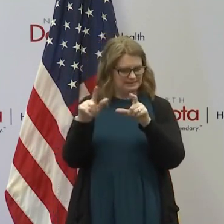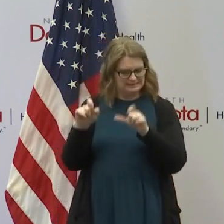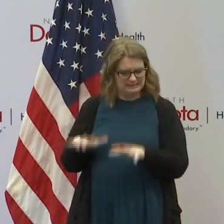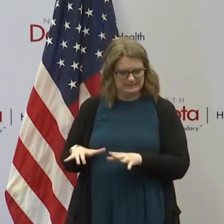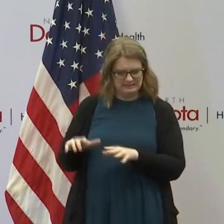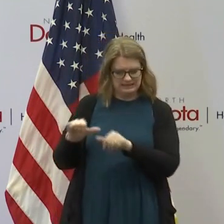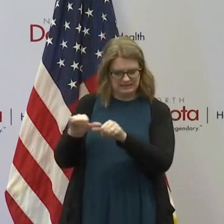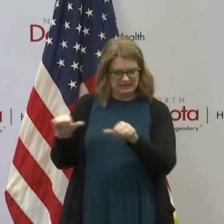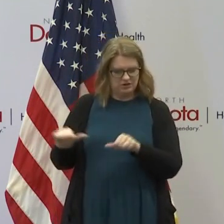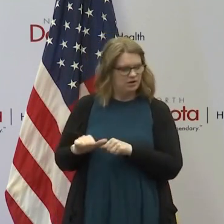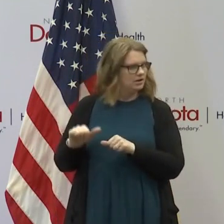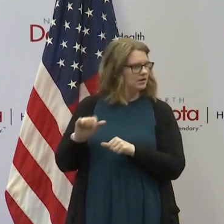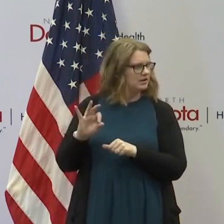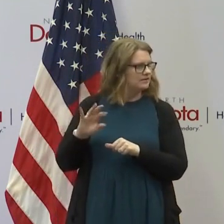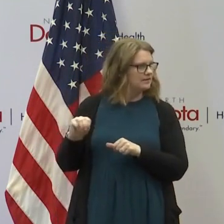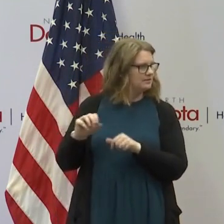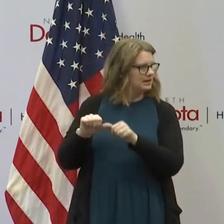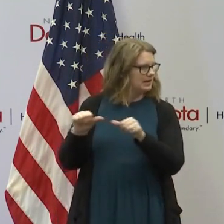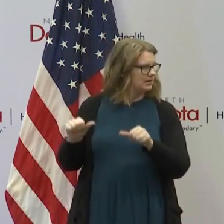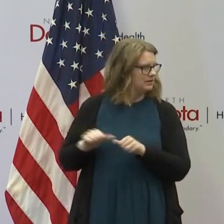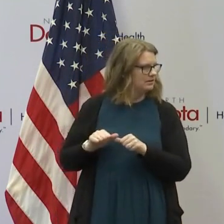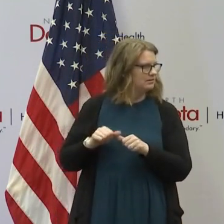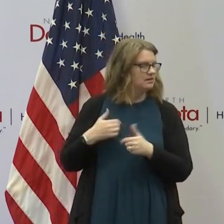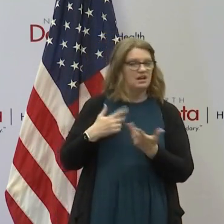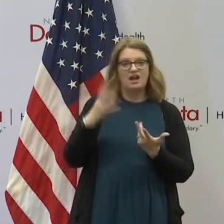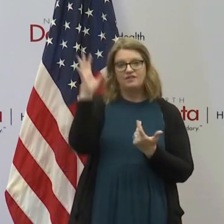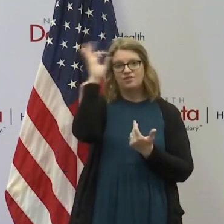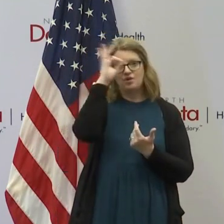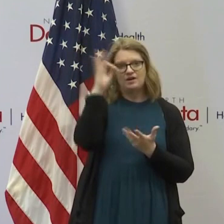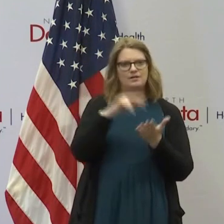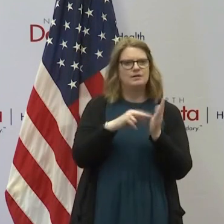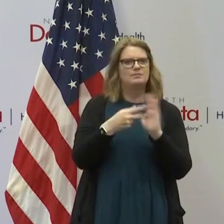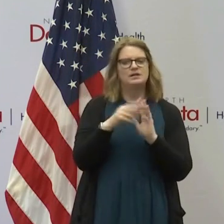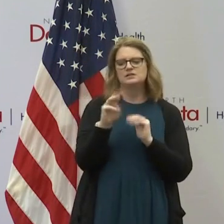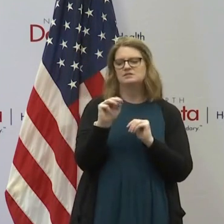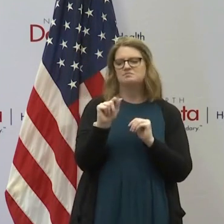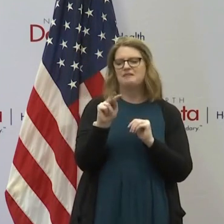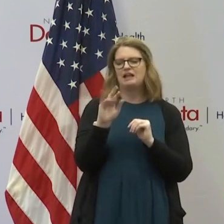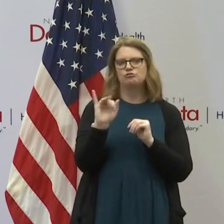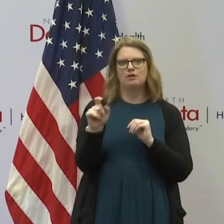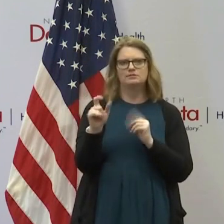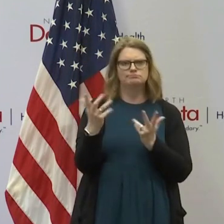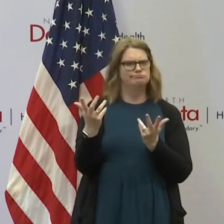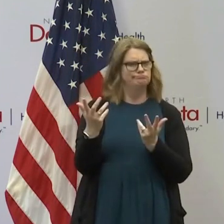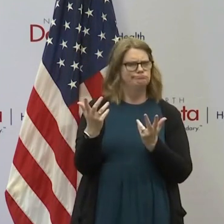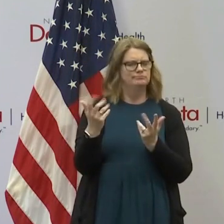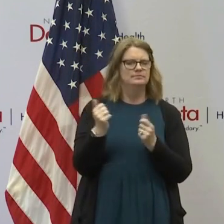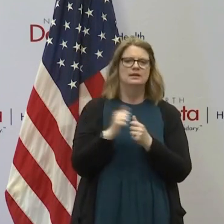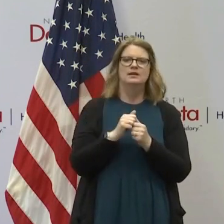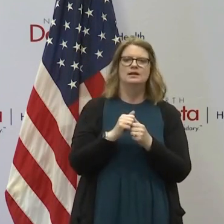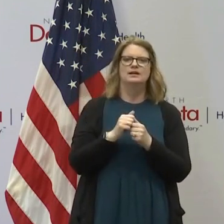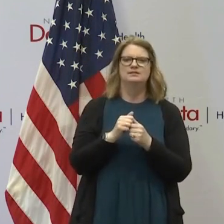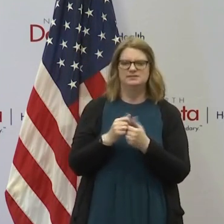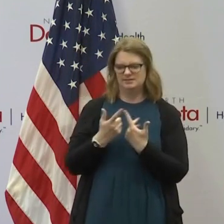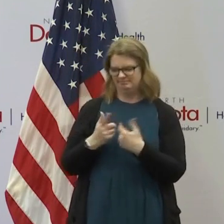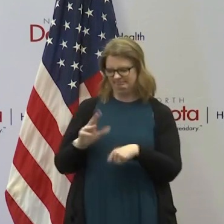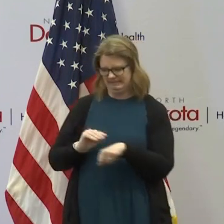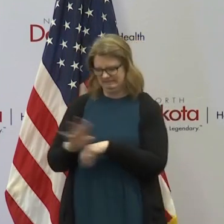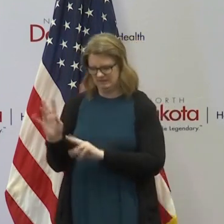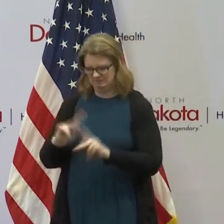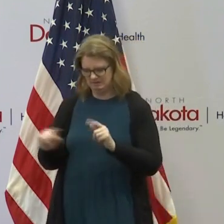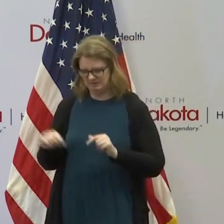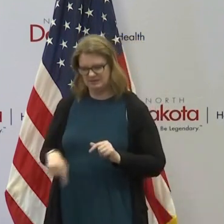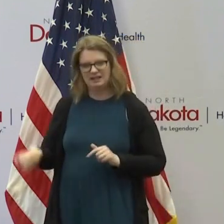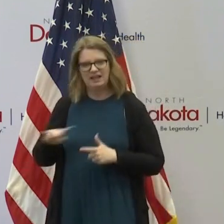Fargo area. Perhaps I'm the only one, but I have no idea what that means. How does that functionally affect people living in Cass County